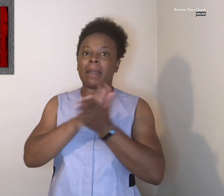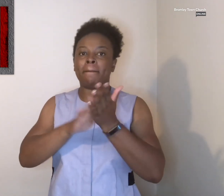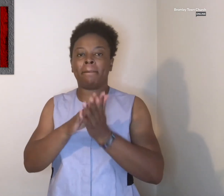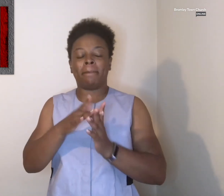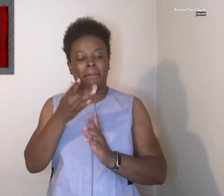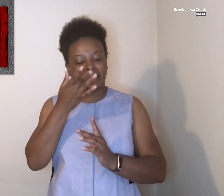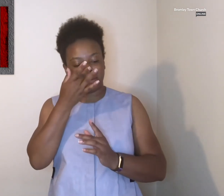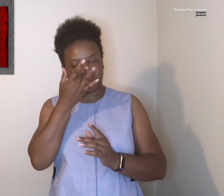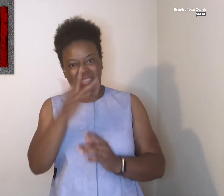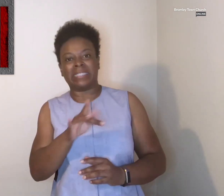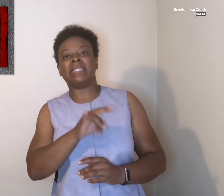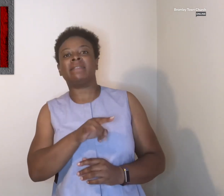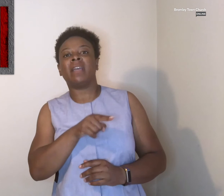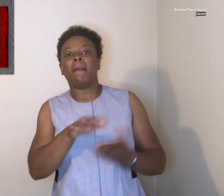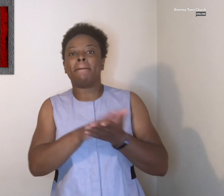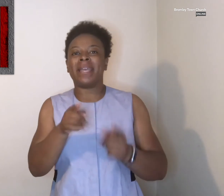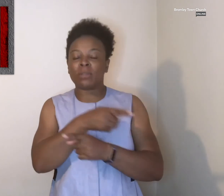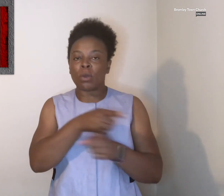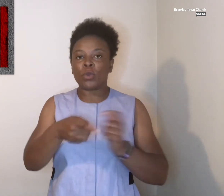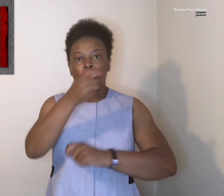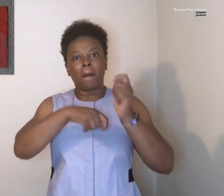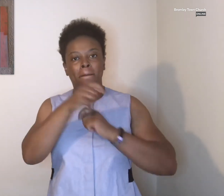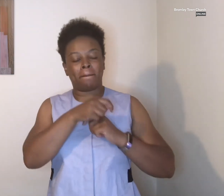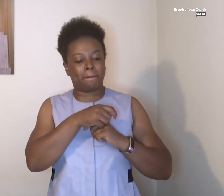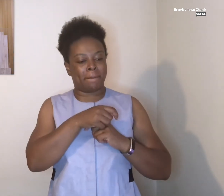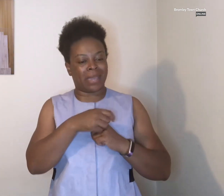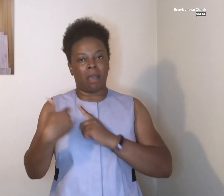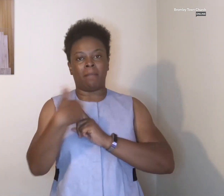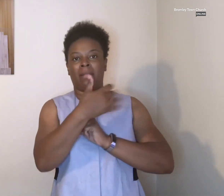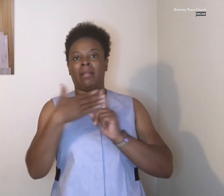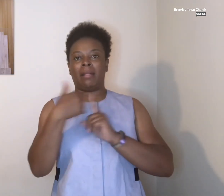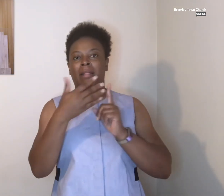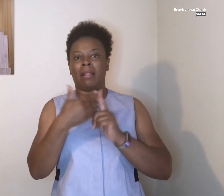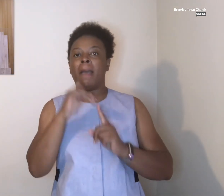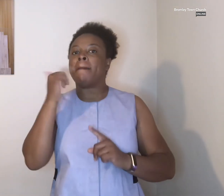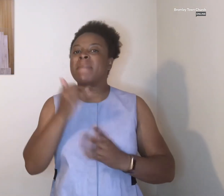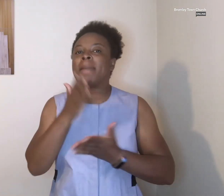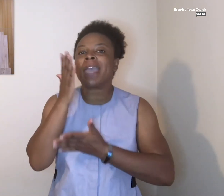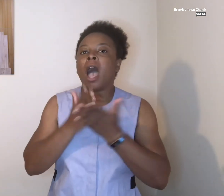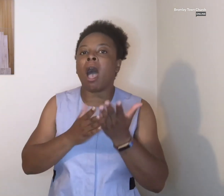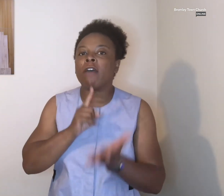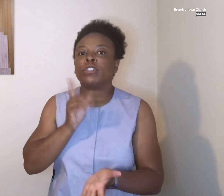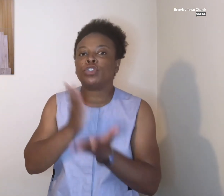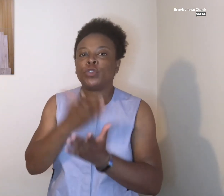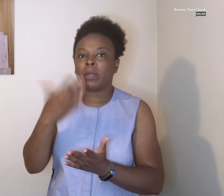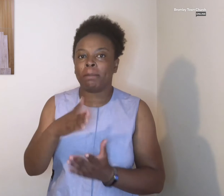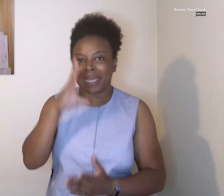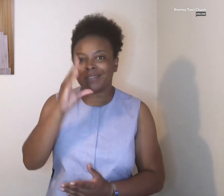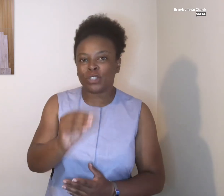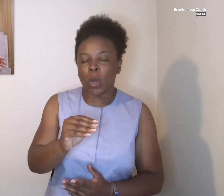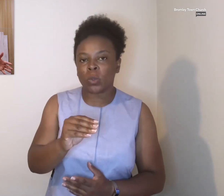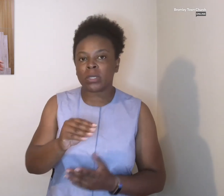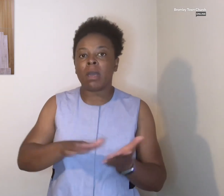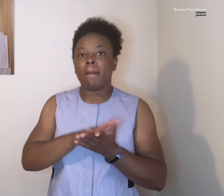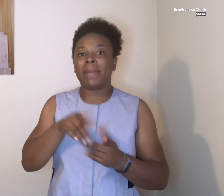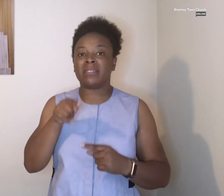or statement, to delude. So in other words, you're being told something, but it's not the whole truth. But you're being led into believing that that was the truth, so you